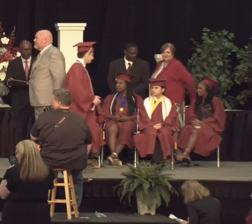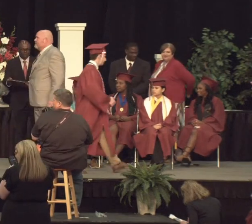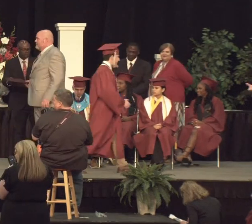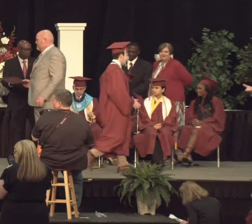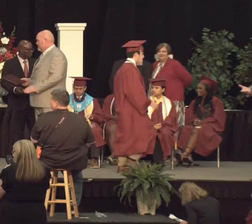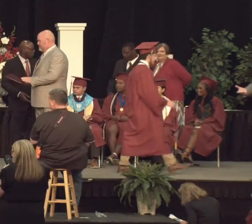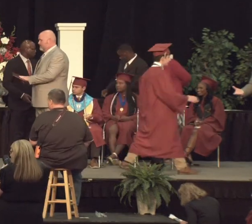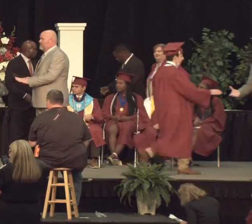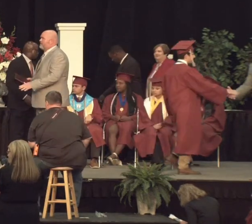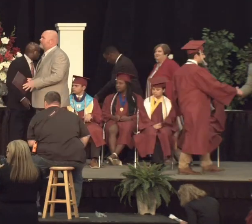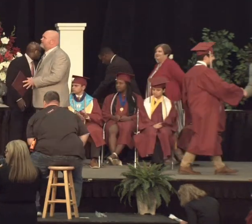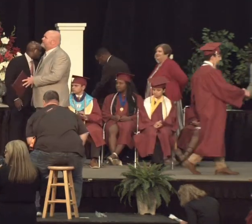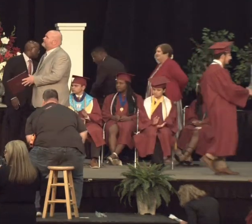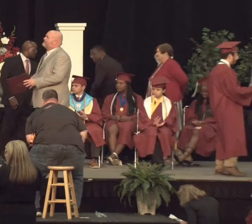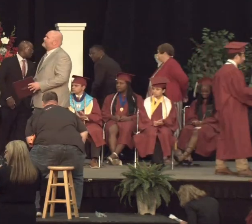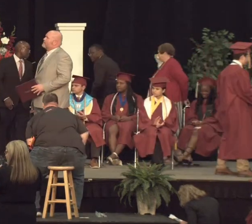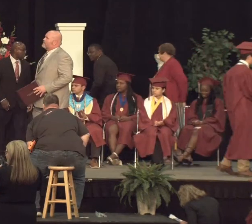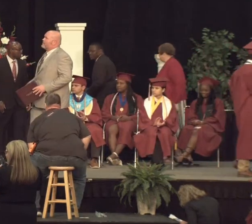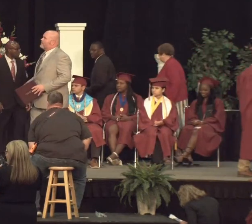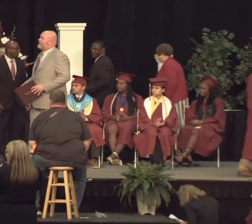George Ruiz, cum laude.